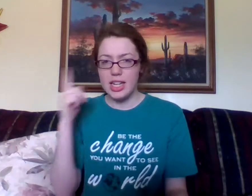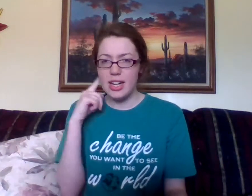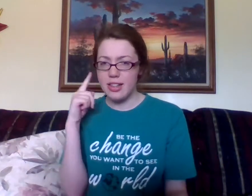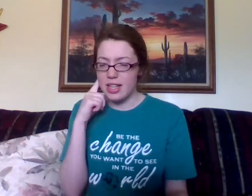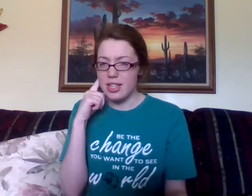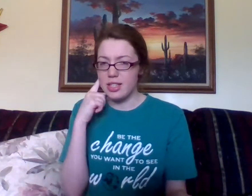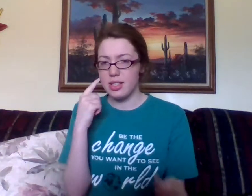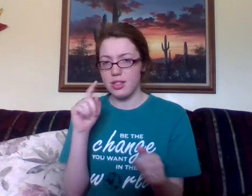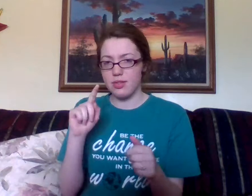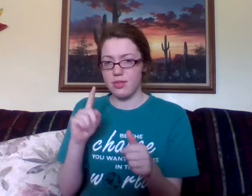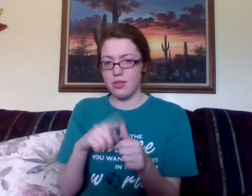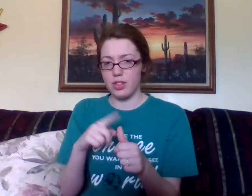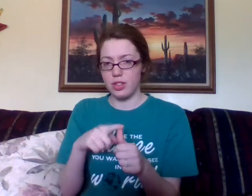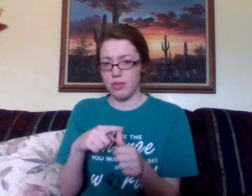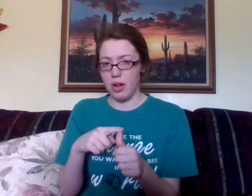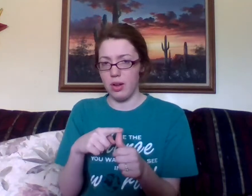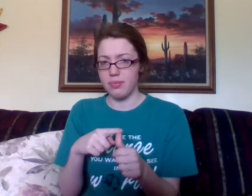hear this, first of all,